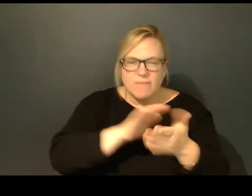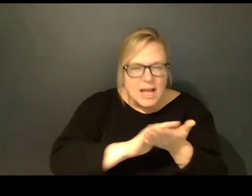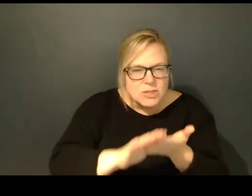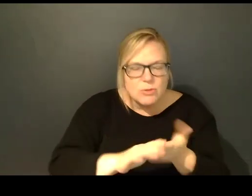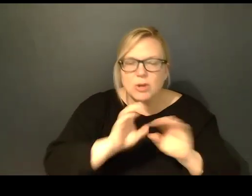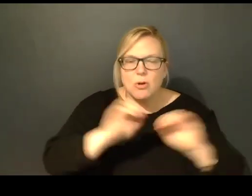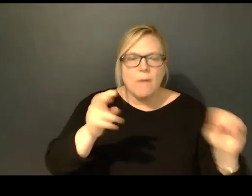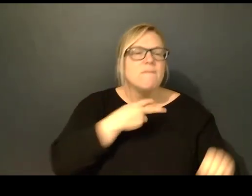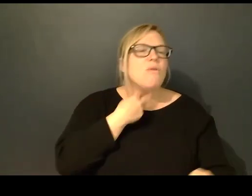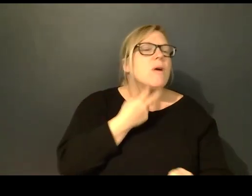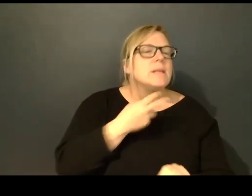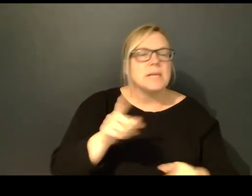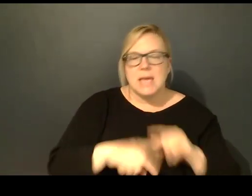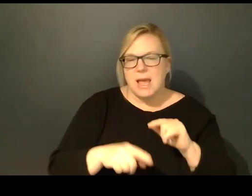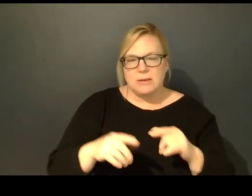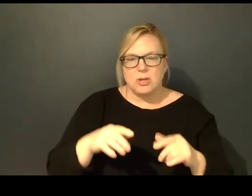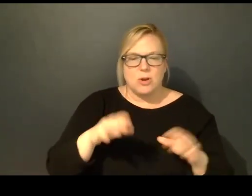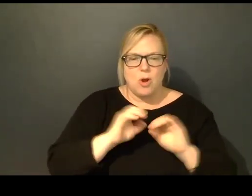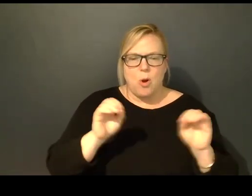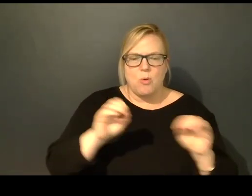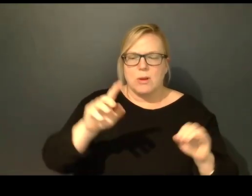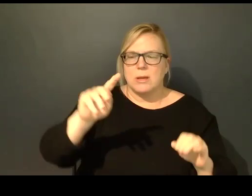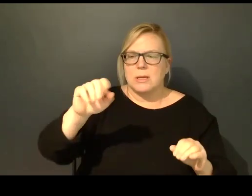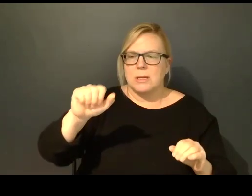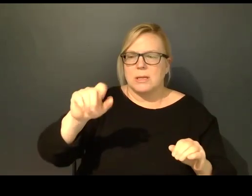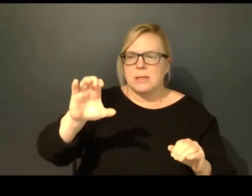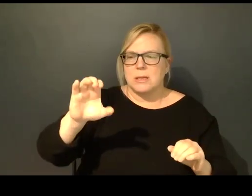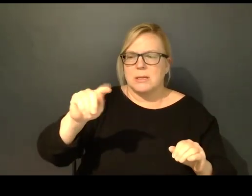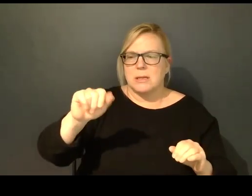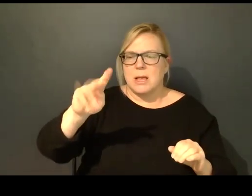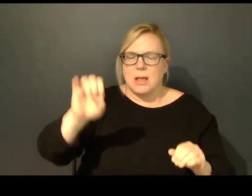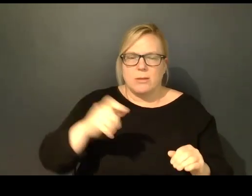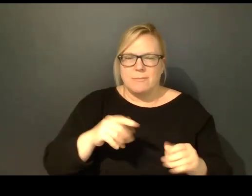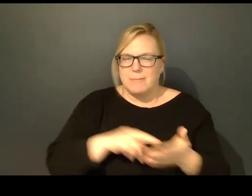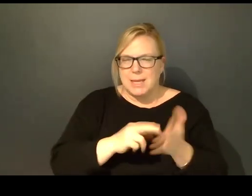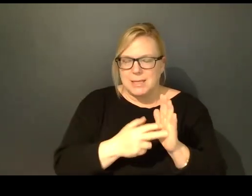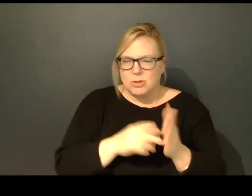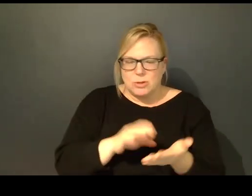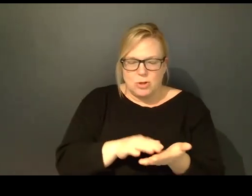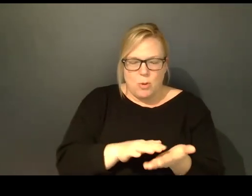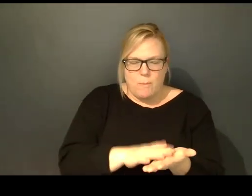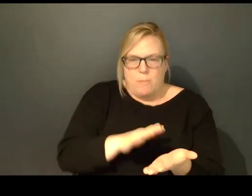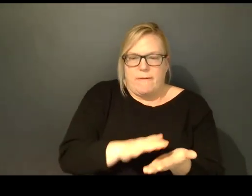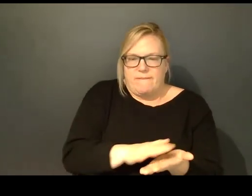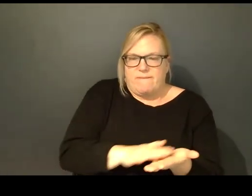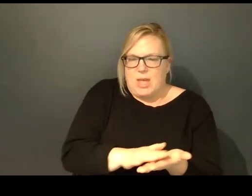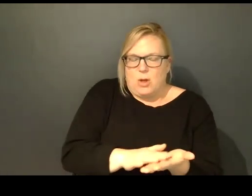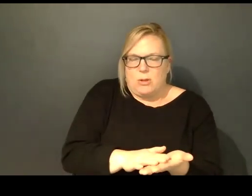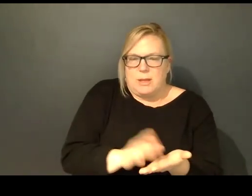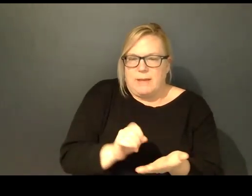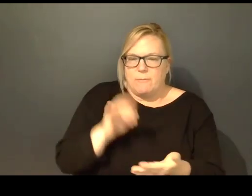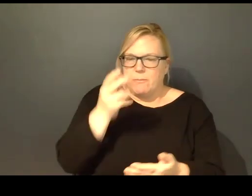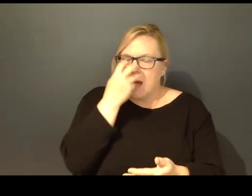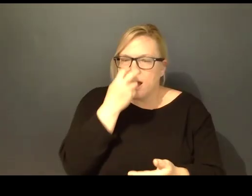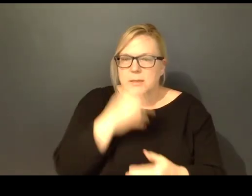or tactile. Anything that those are my two biggest frustrations. Okay. End of thought. I have some thoughts and notes on